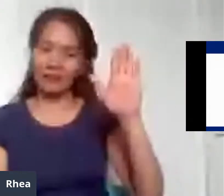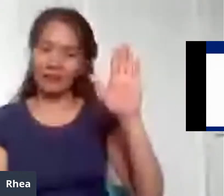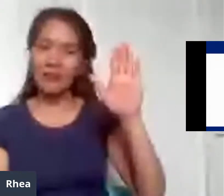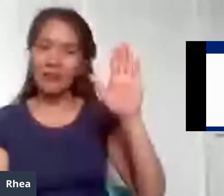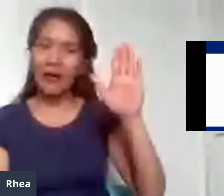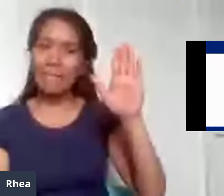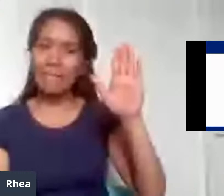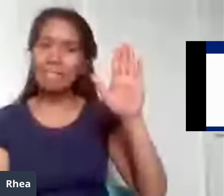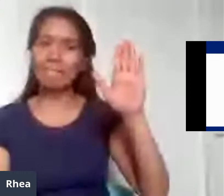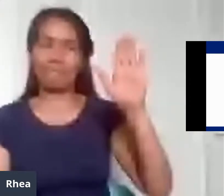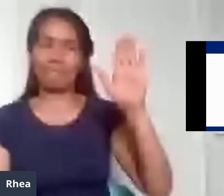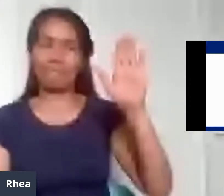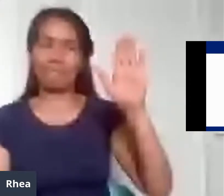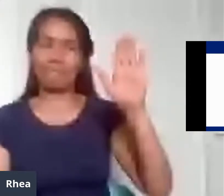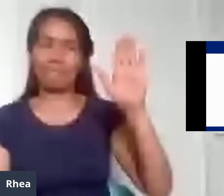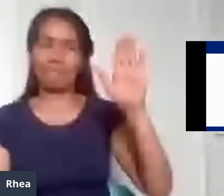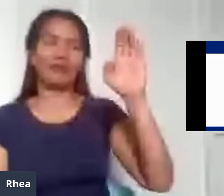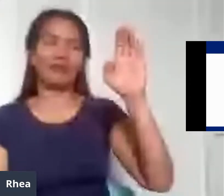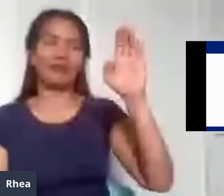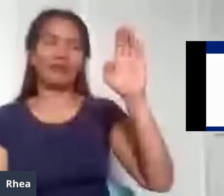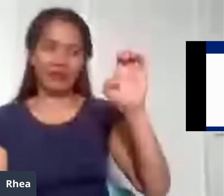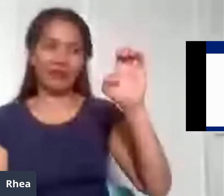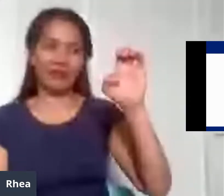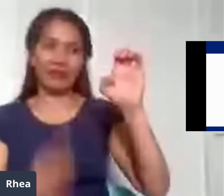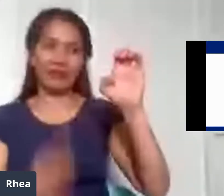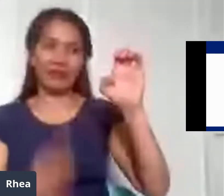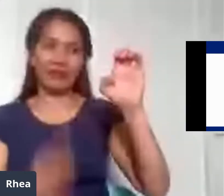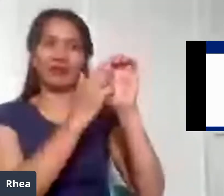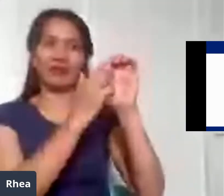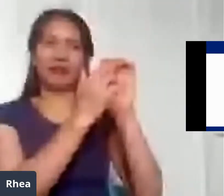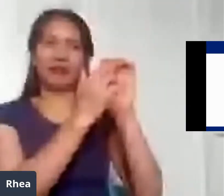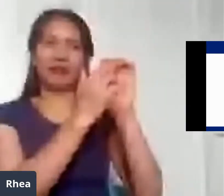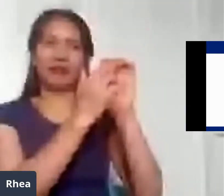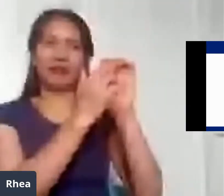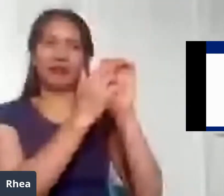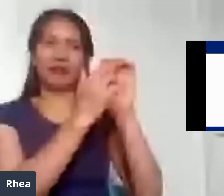E. Open palm.